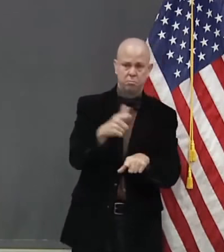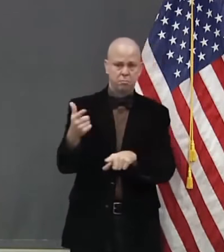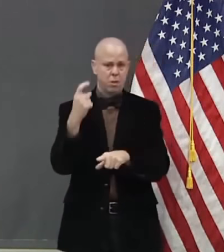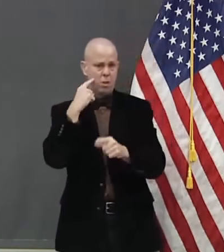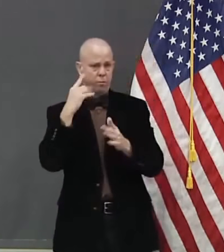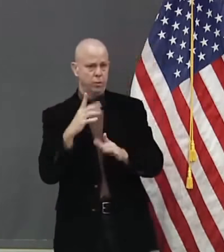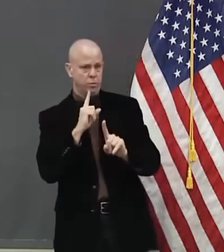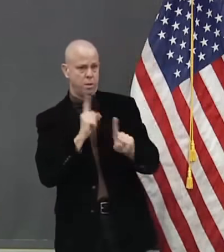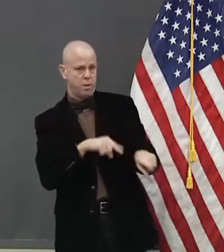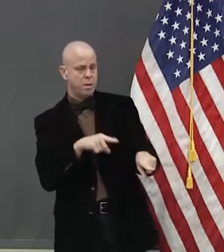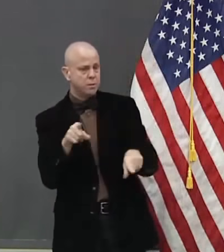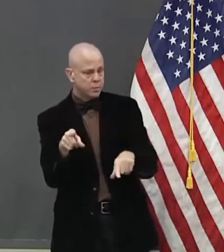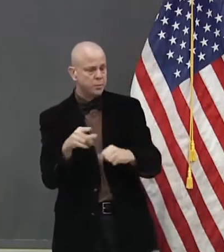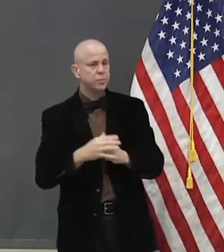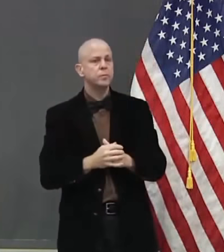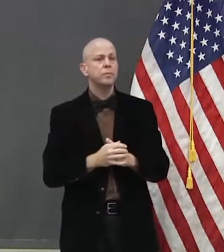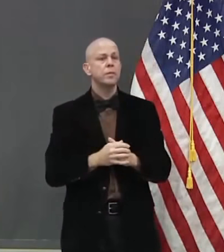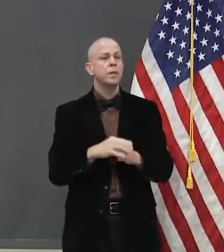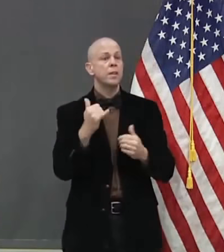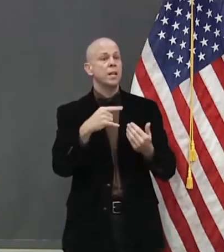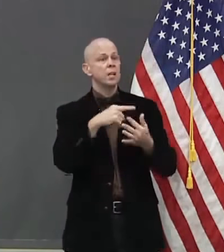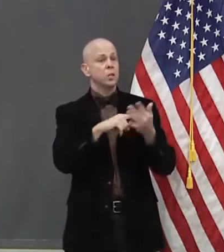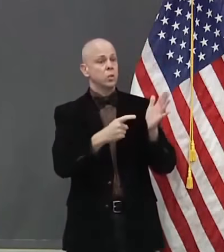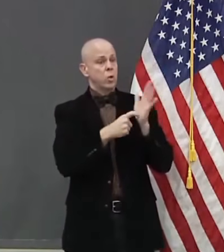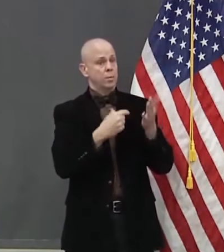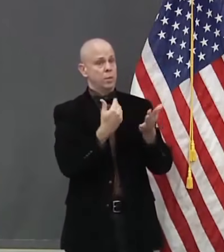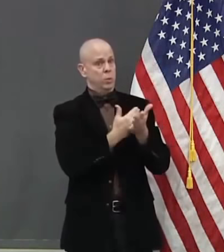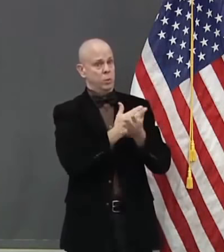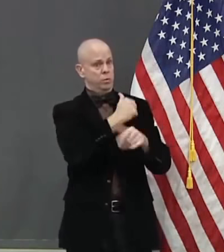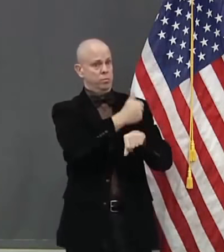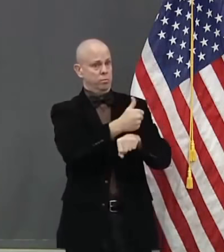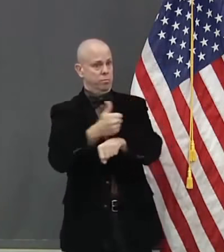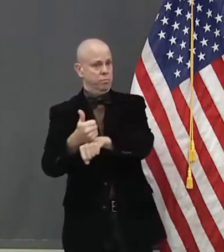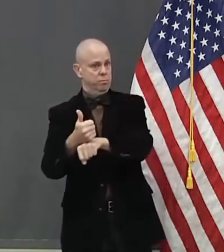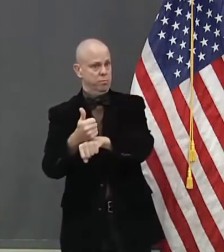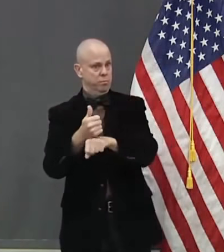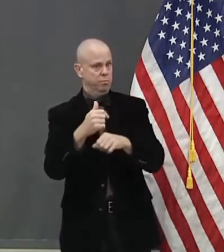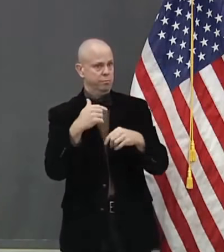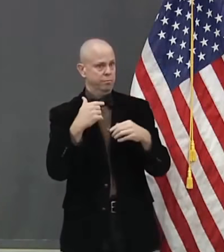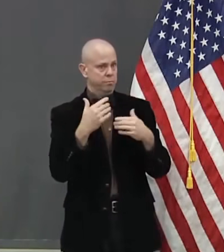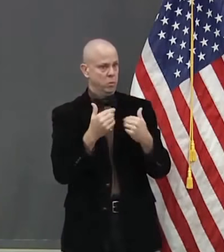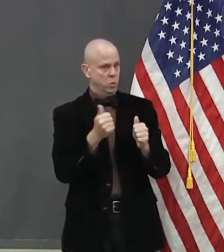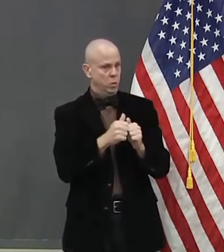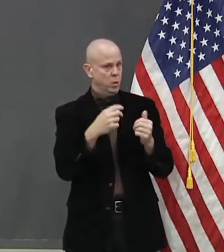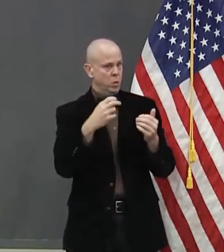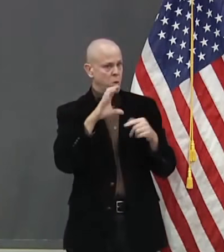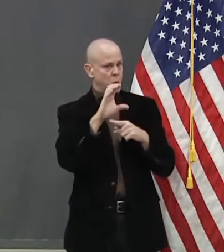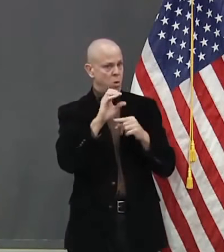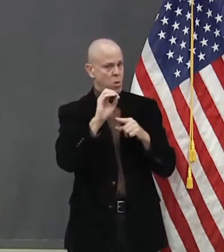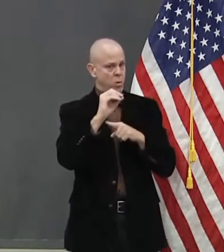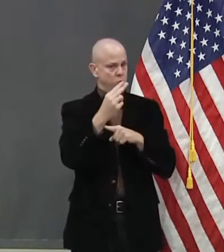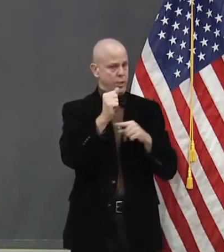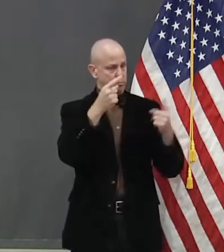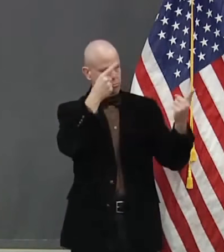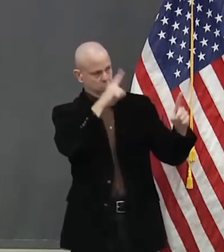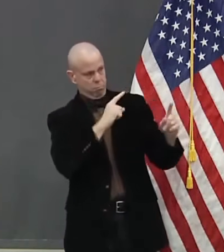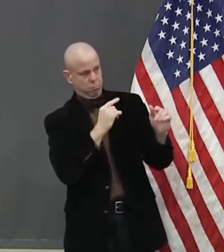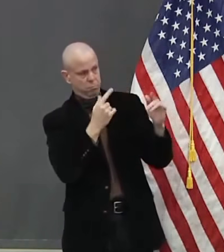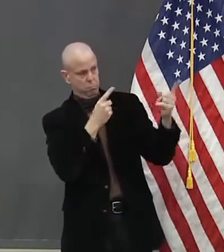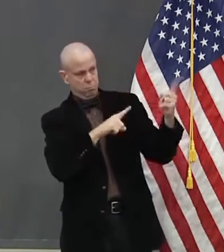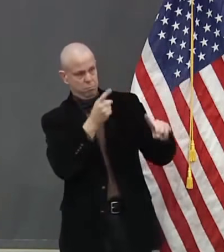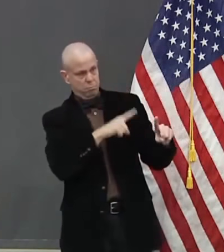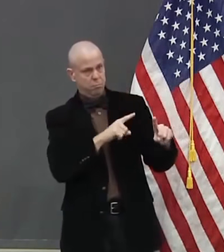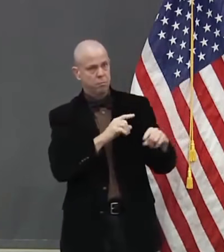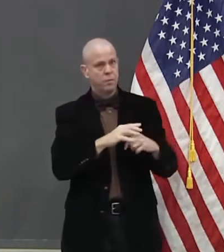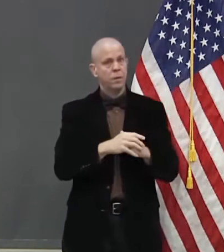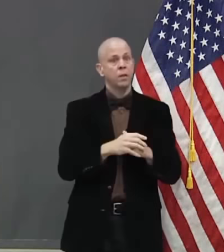These new measures will be put into guidance with the Oregon Health Authority, but the